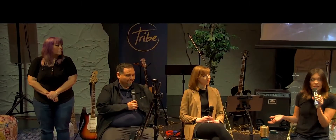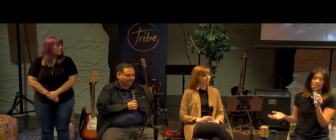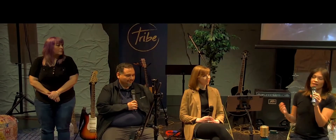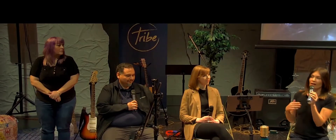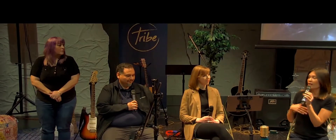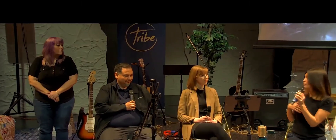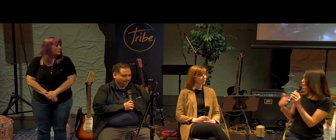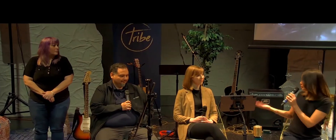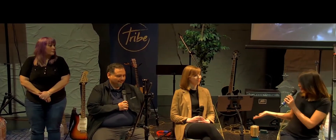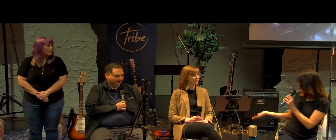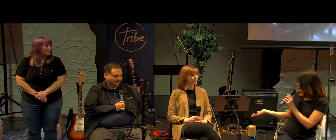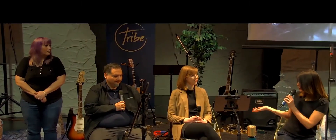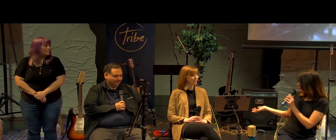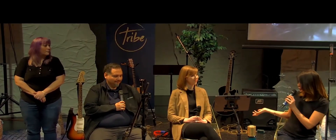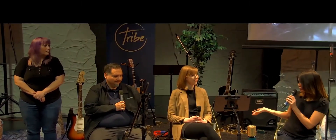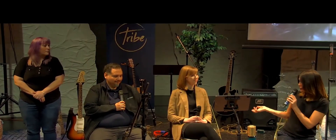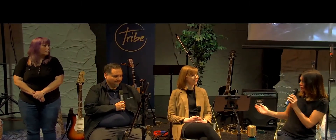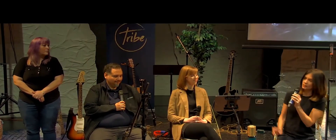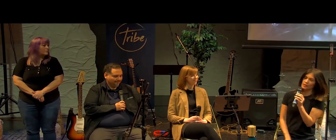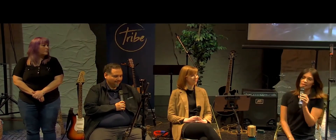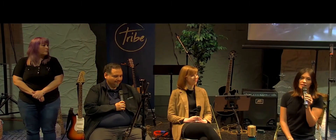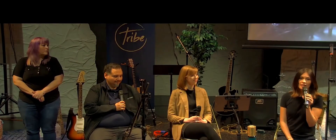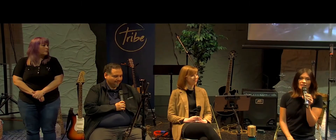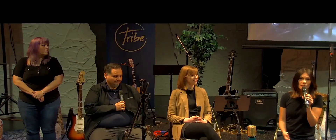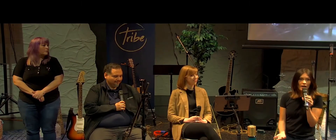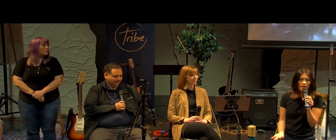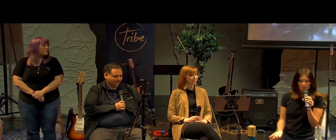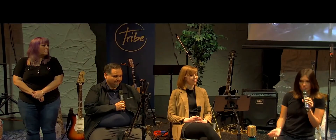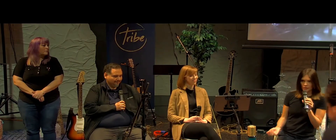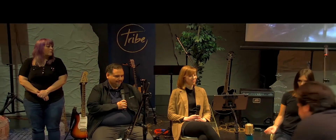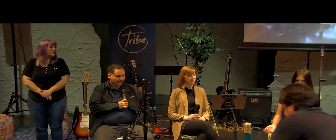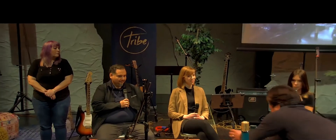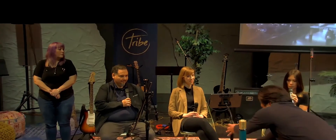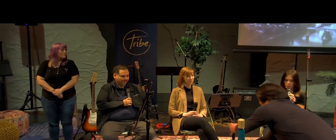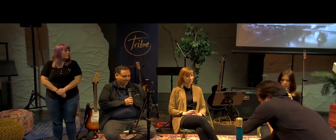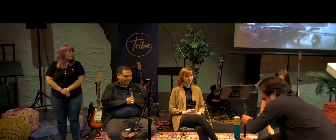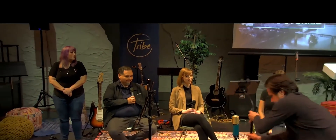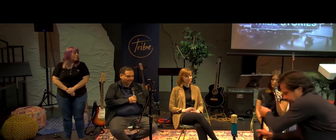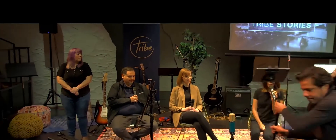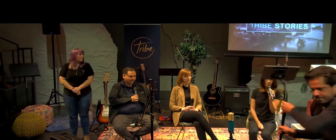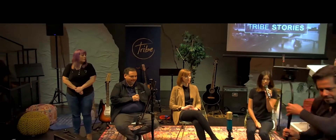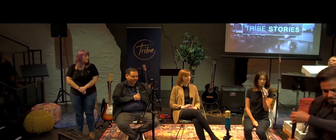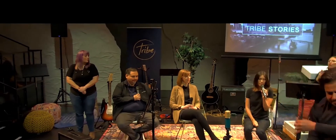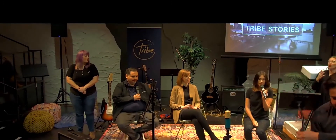stories from members of our church to inspire, to,